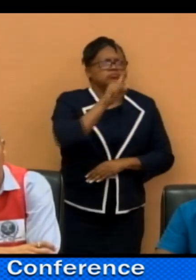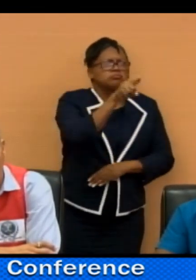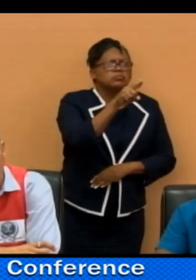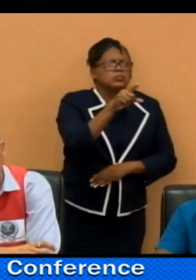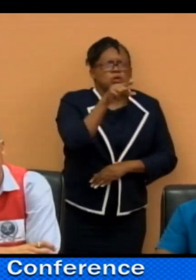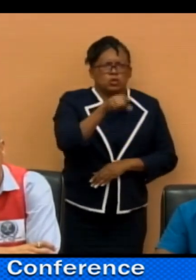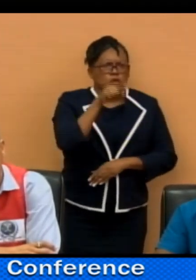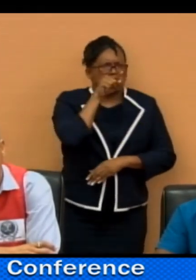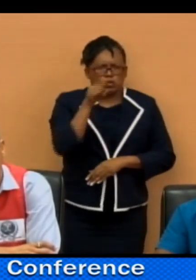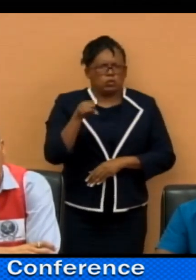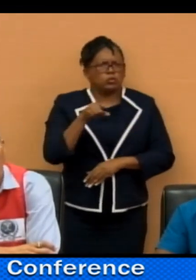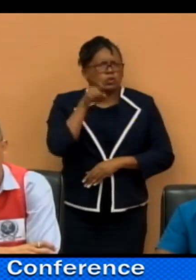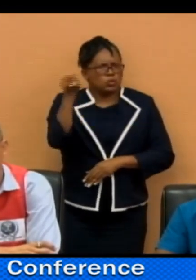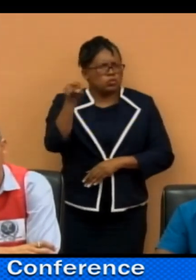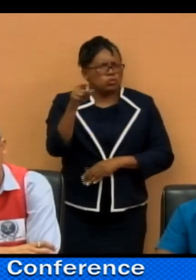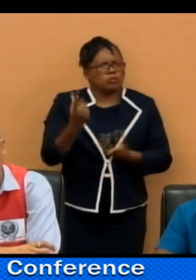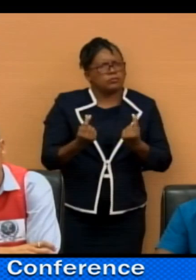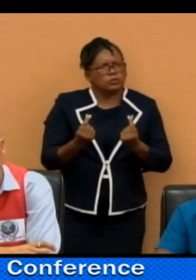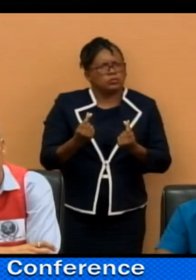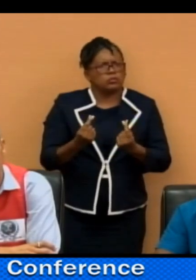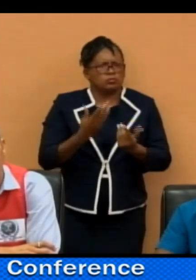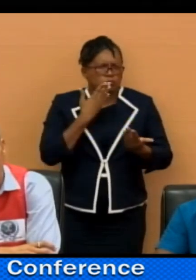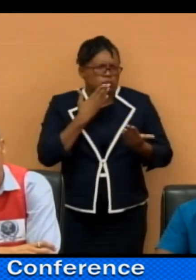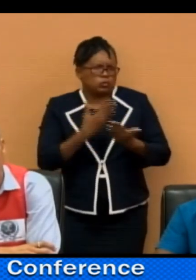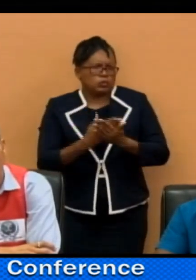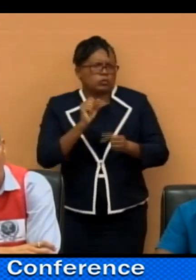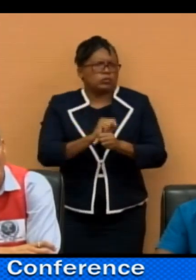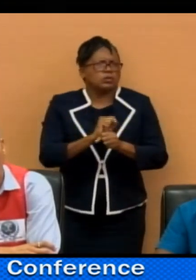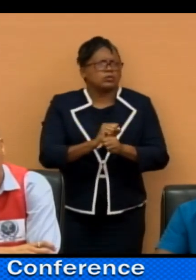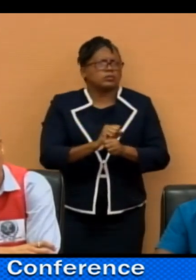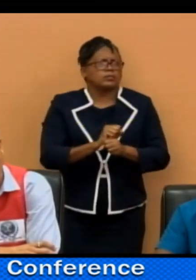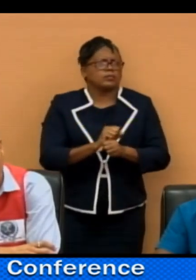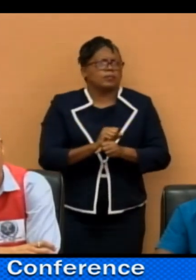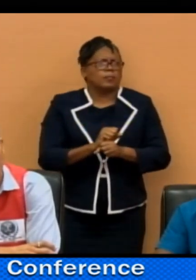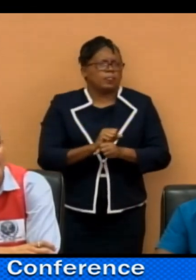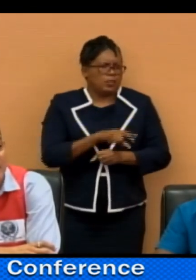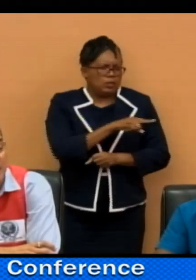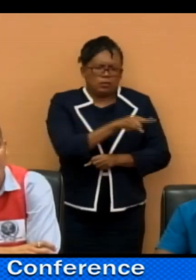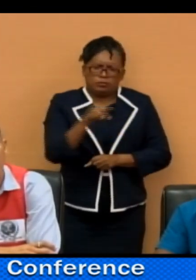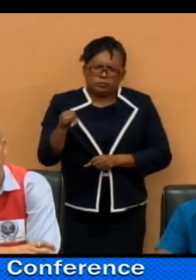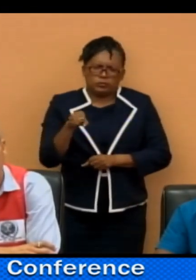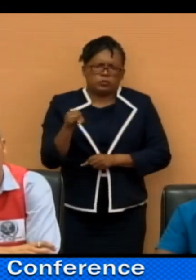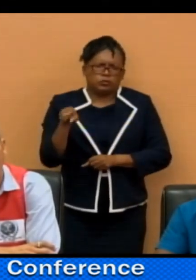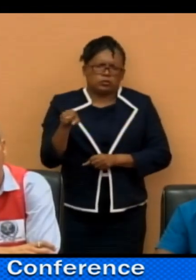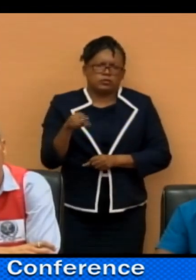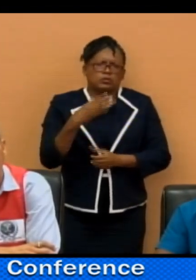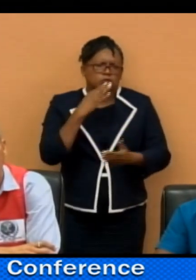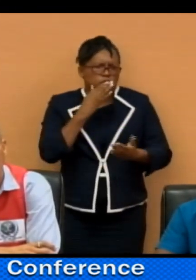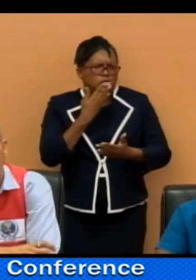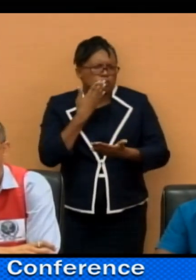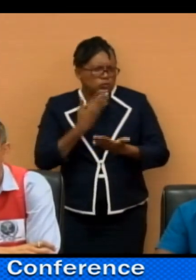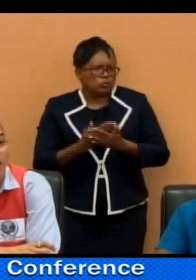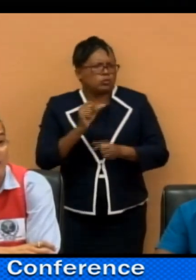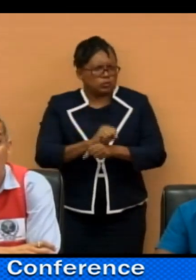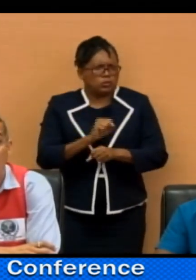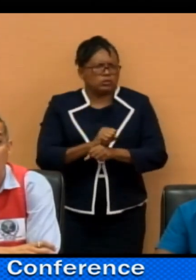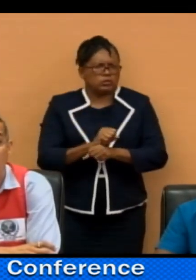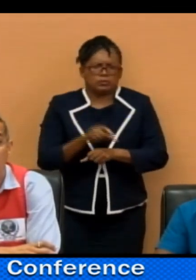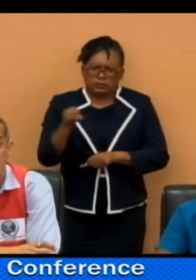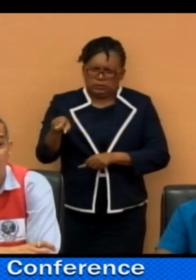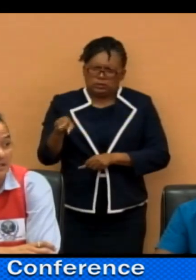of the game. Now, as far as I'm concerned as the Minister of Health, Hamlet, as far as I'm concerned as the Minister of Health, I